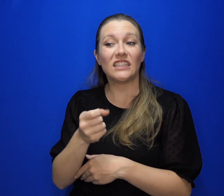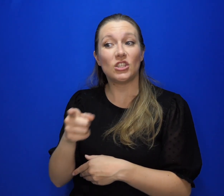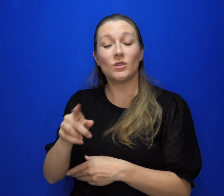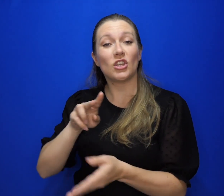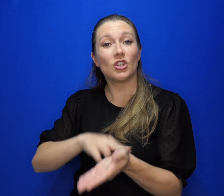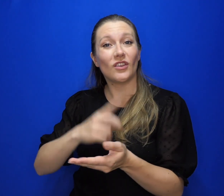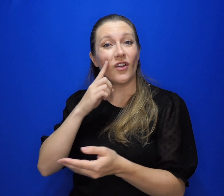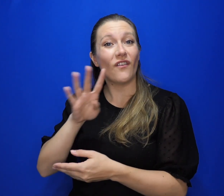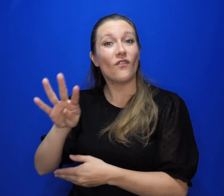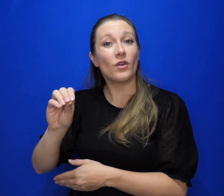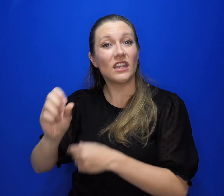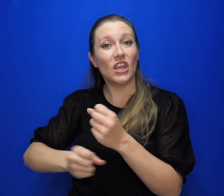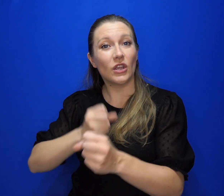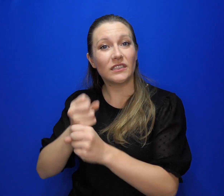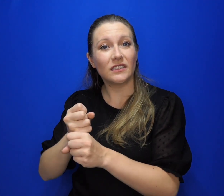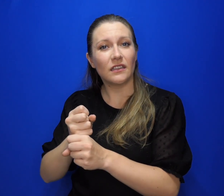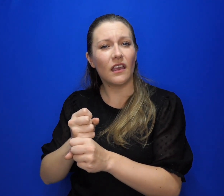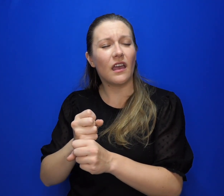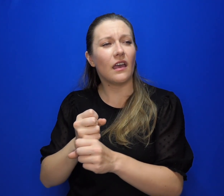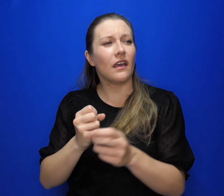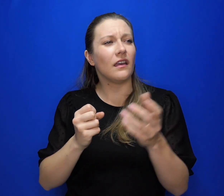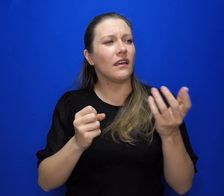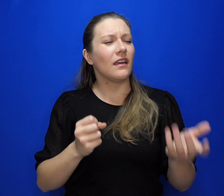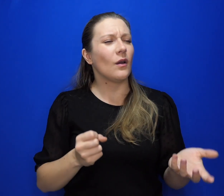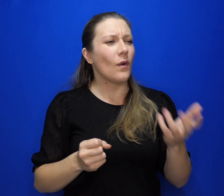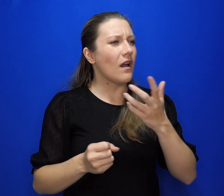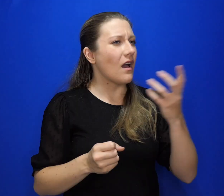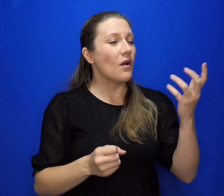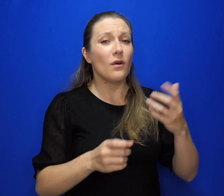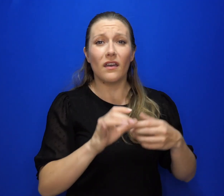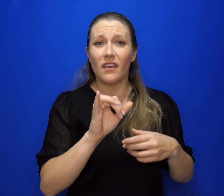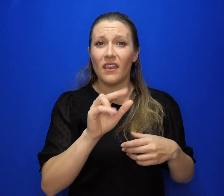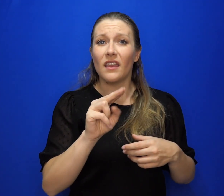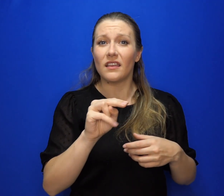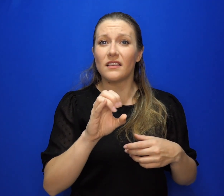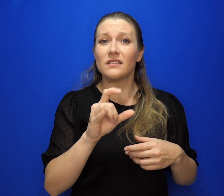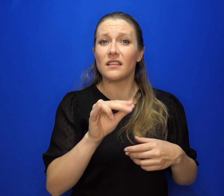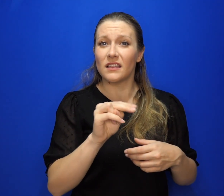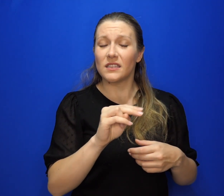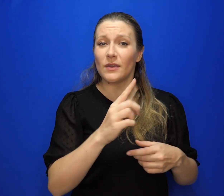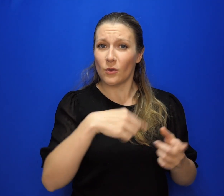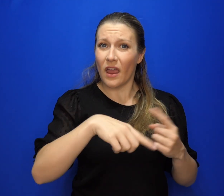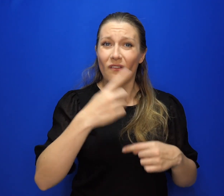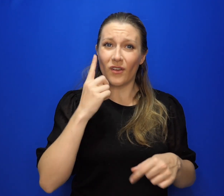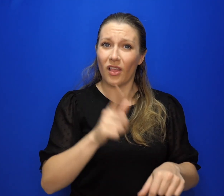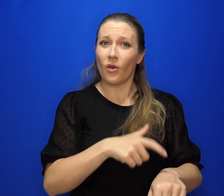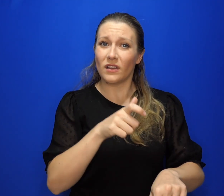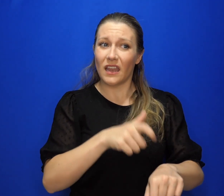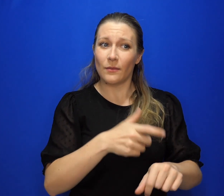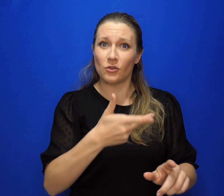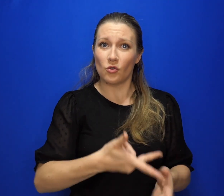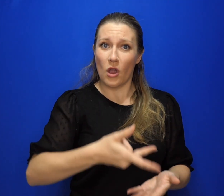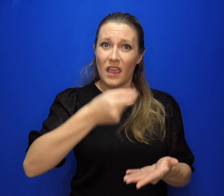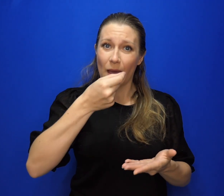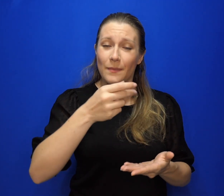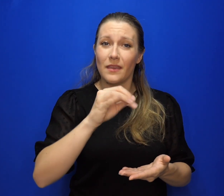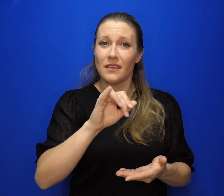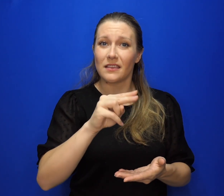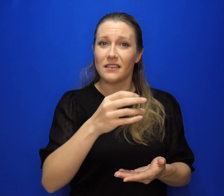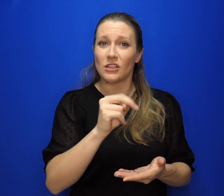been a nurse for 40 years. And should have known. I mean, it's not, insulin's been around that long, drying up insulin. You can't tell me this